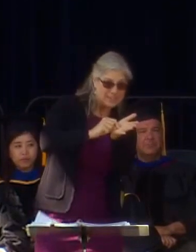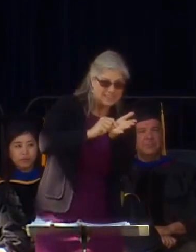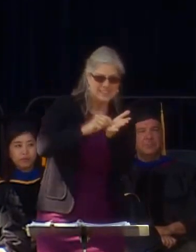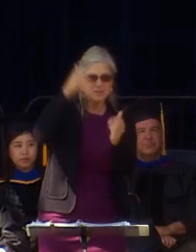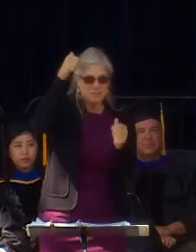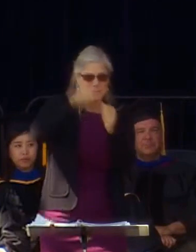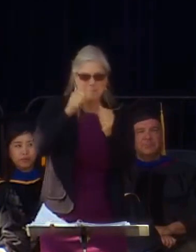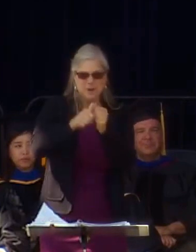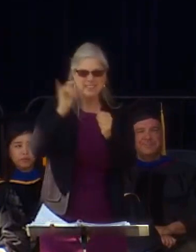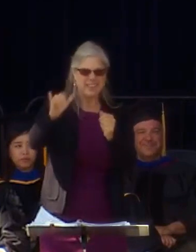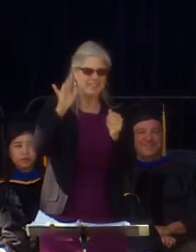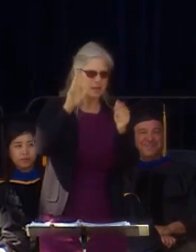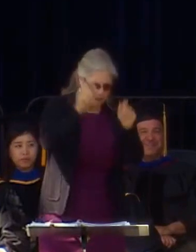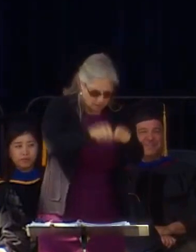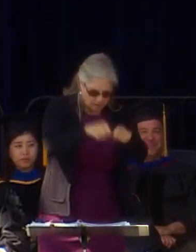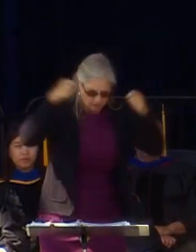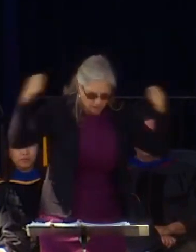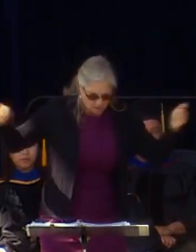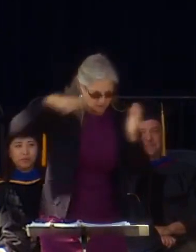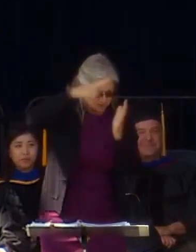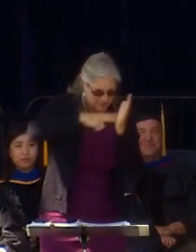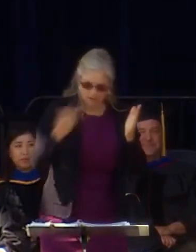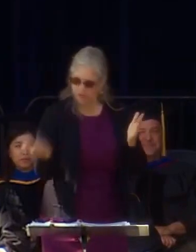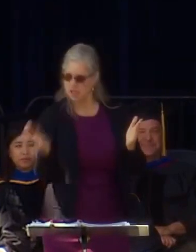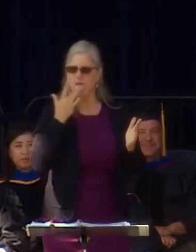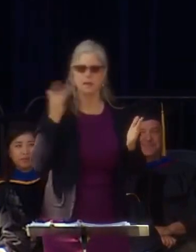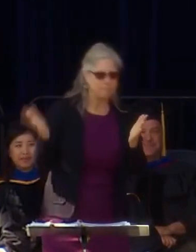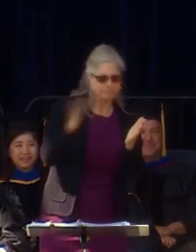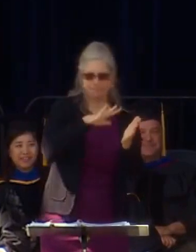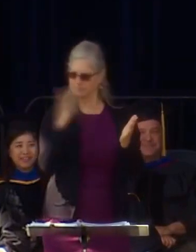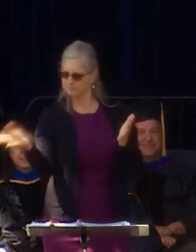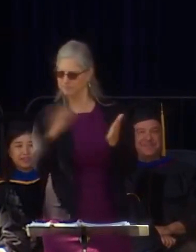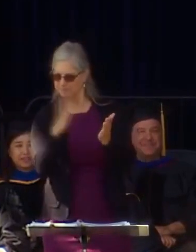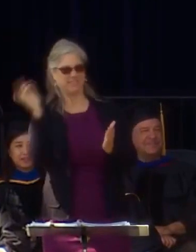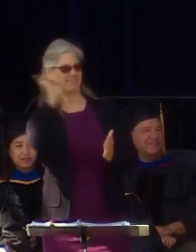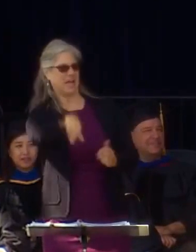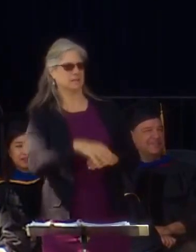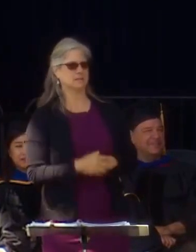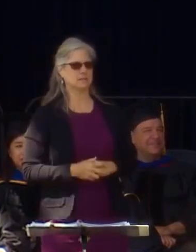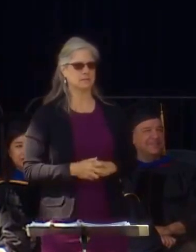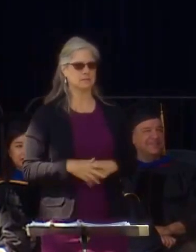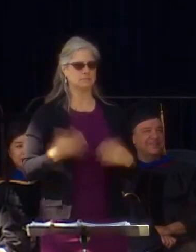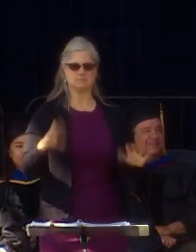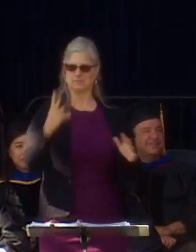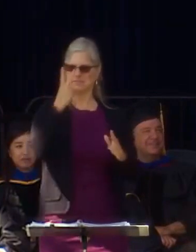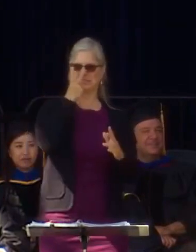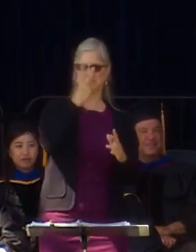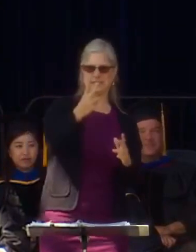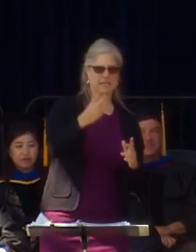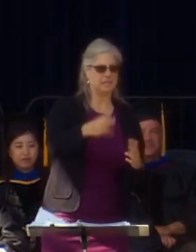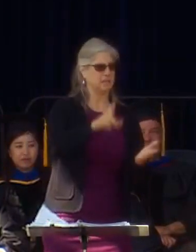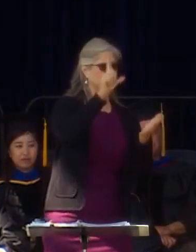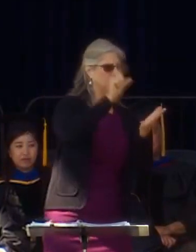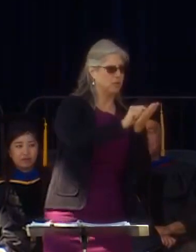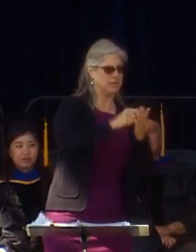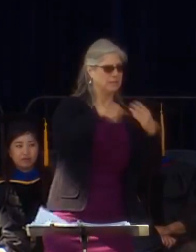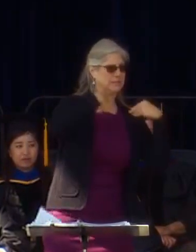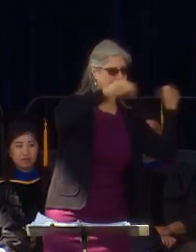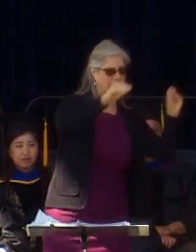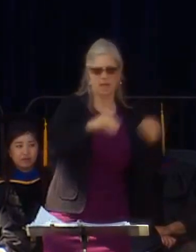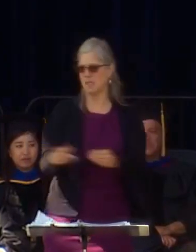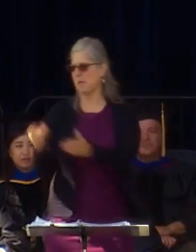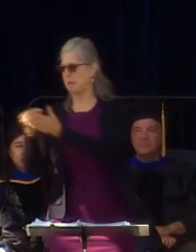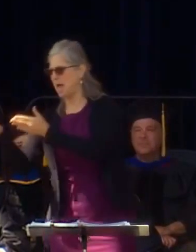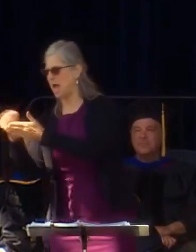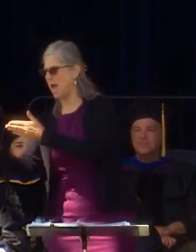print, that physical thing, you open it up, you read, and you turn pages. Having seen both sides of the print advertising